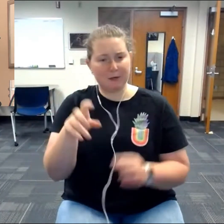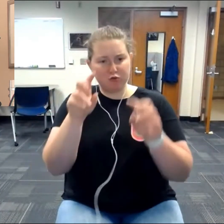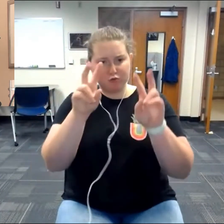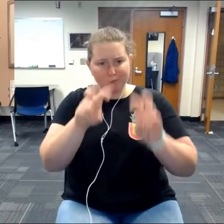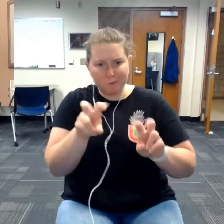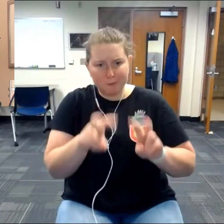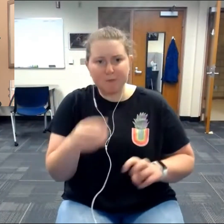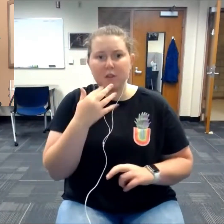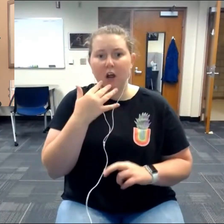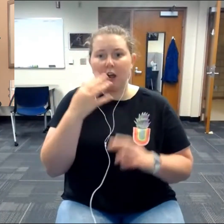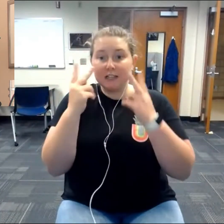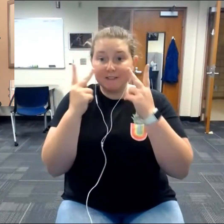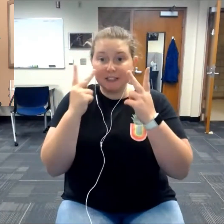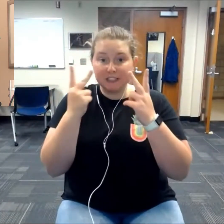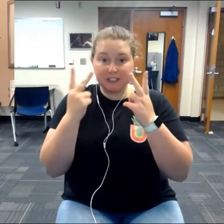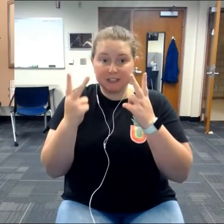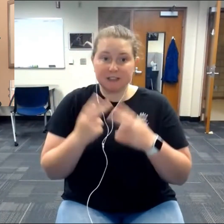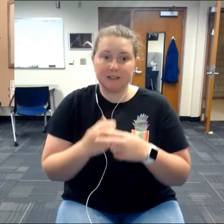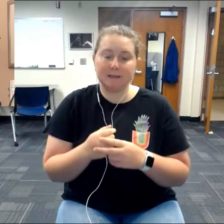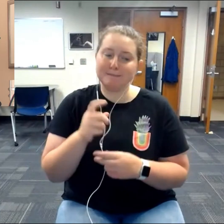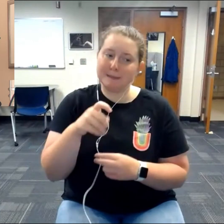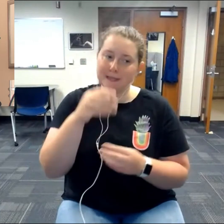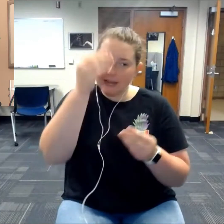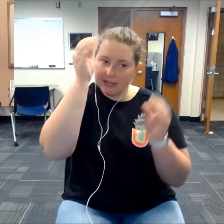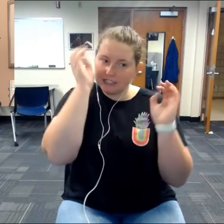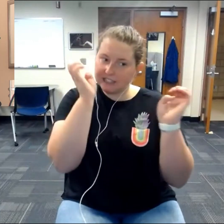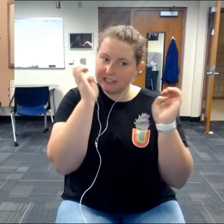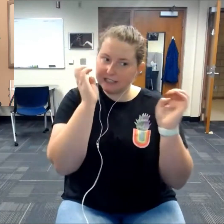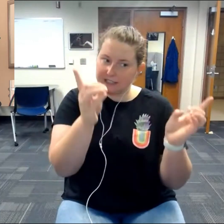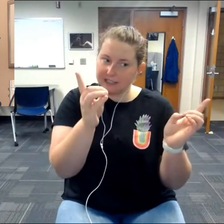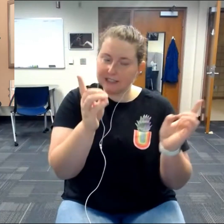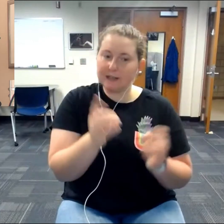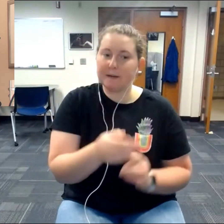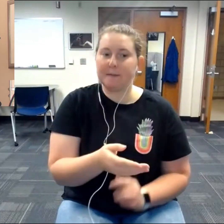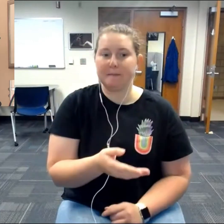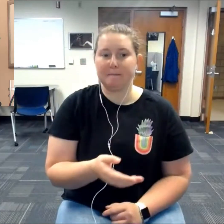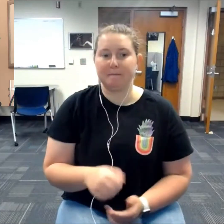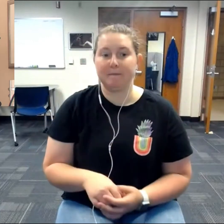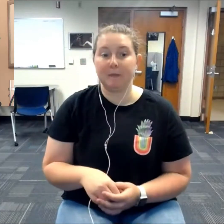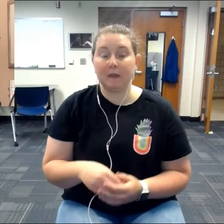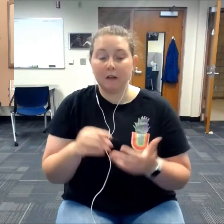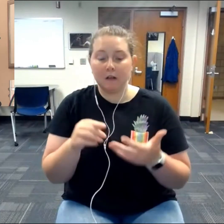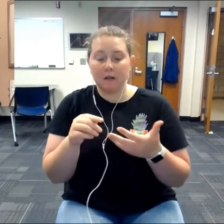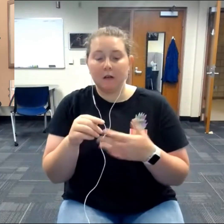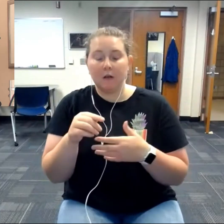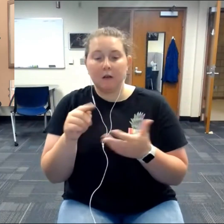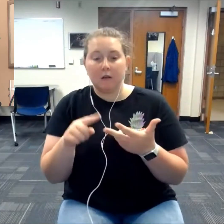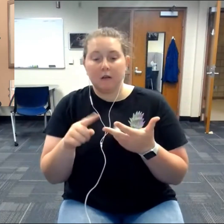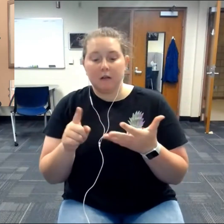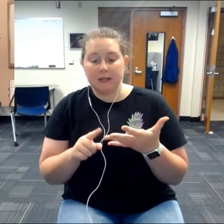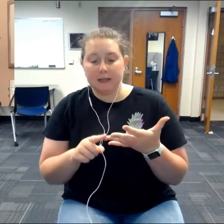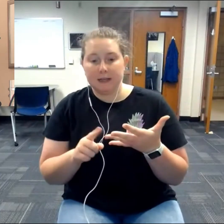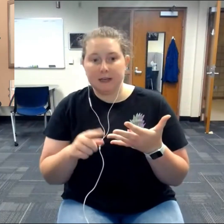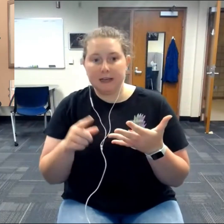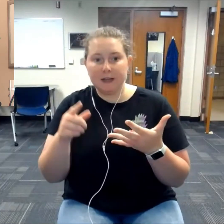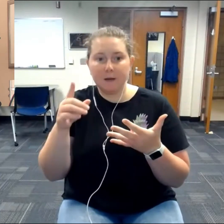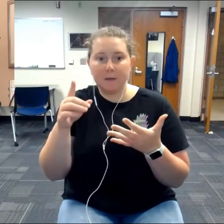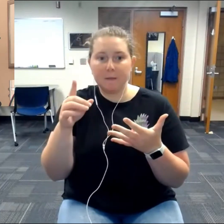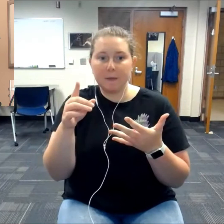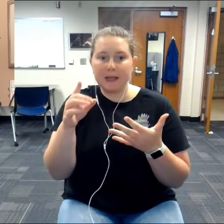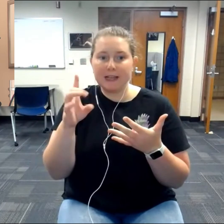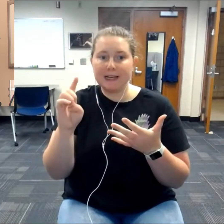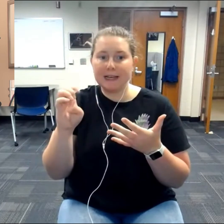patients appropriately on that. We analyze depth perception and let people know if there are disorders there. That has to